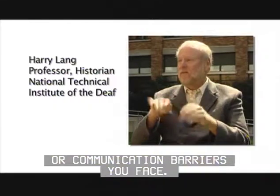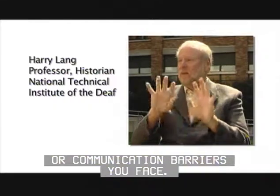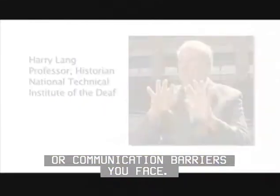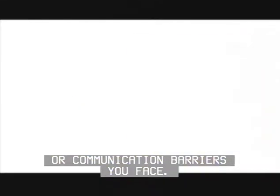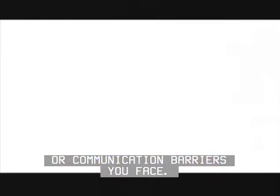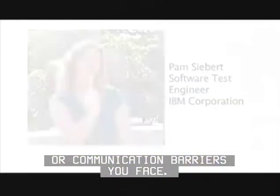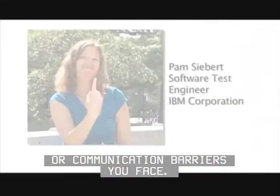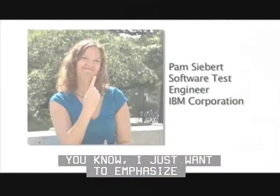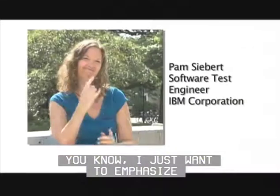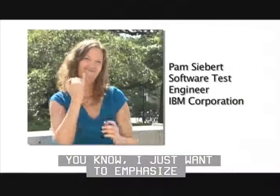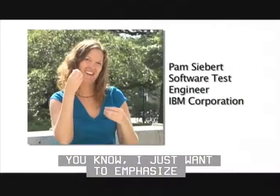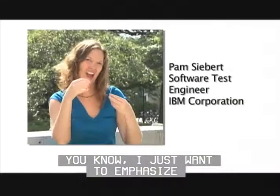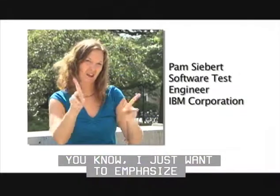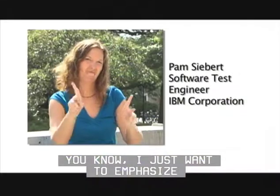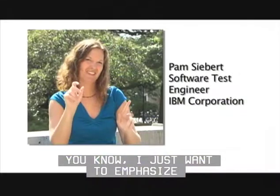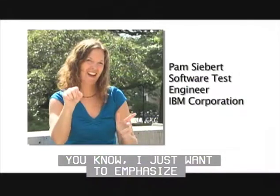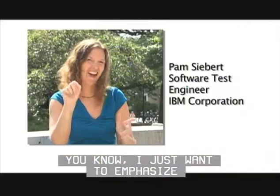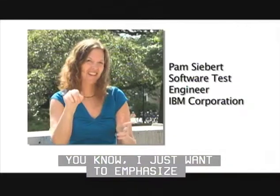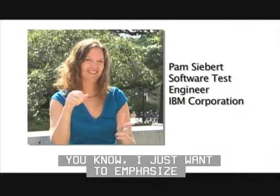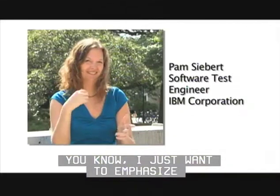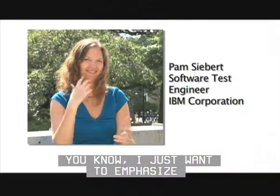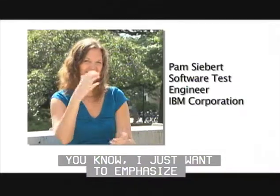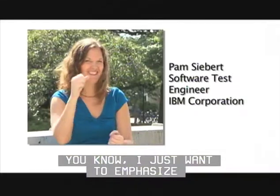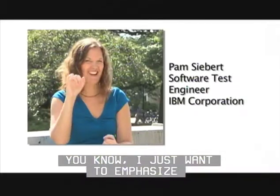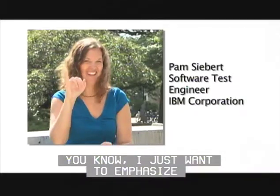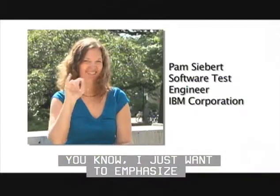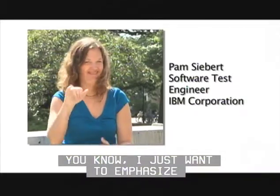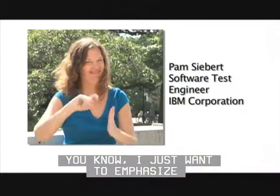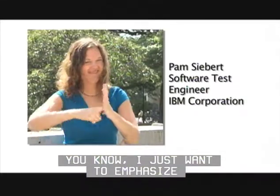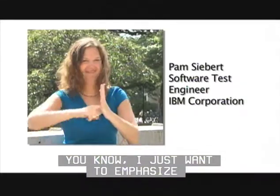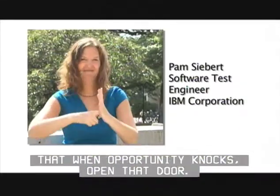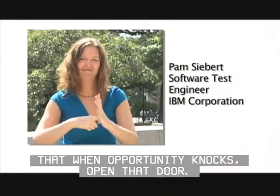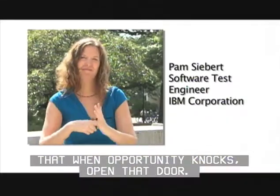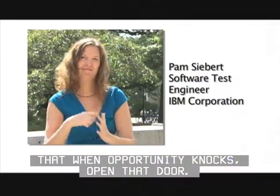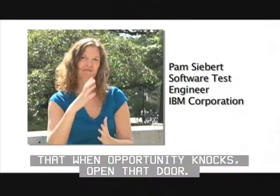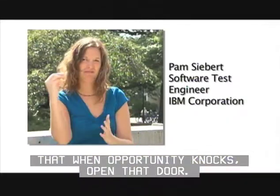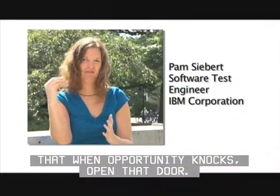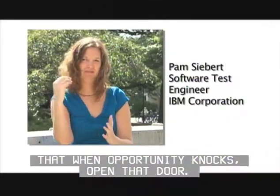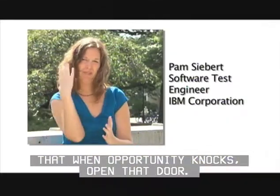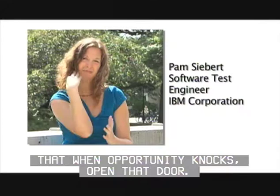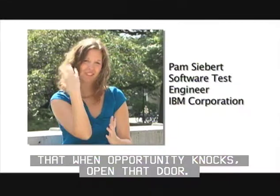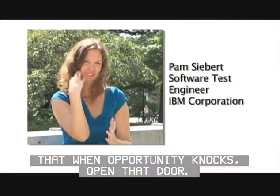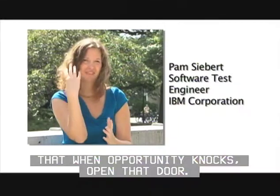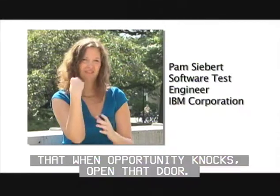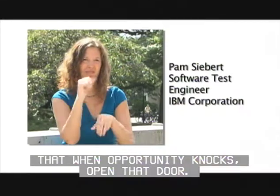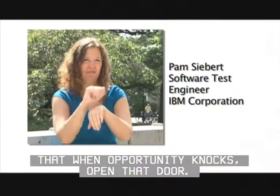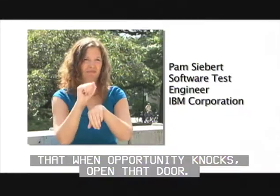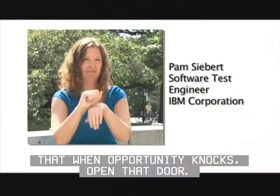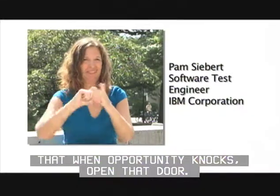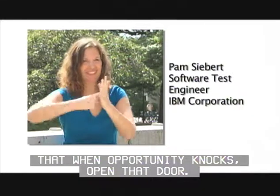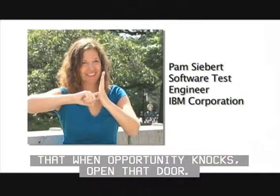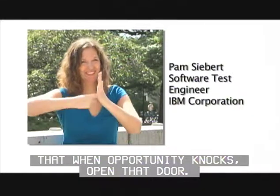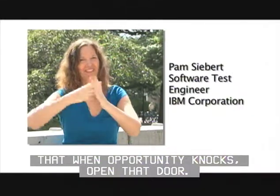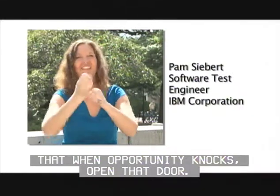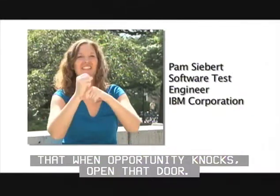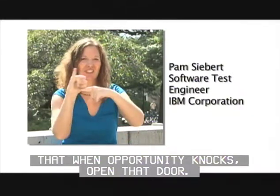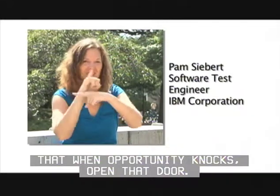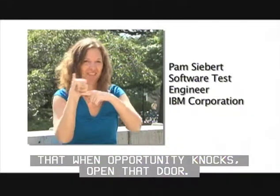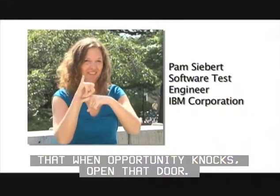face. You know, I just want to emphasize that when opportunity knocks, open that door